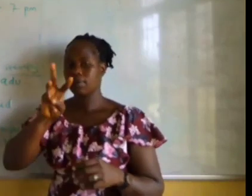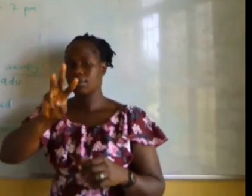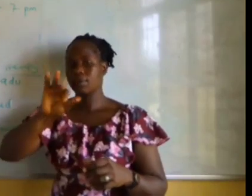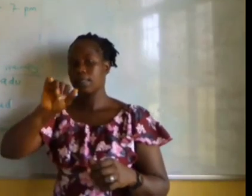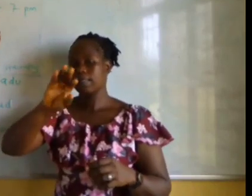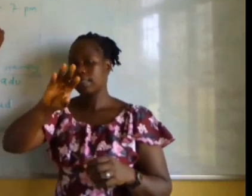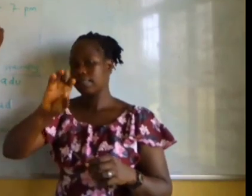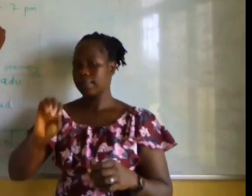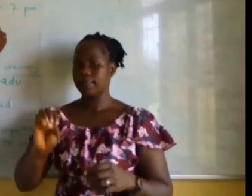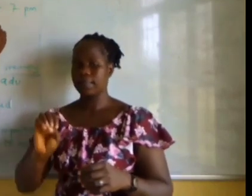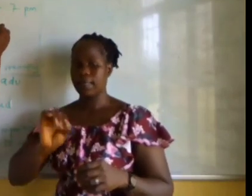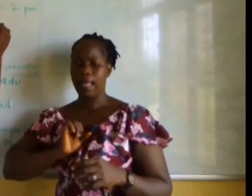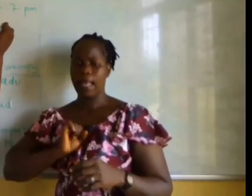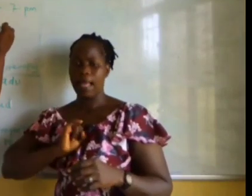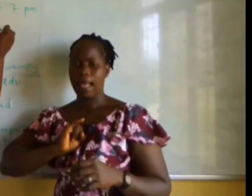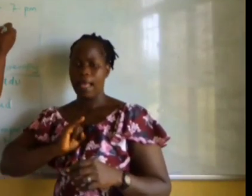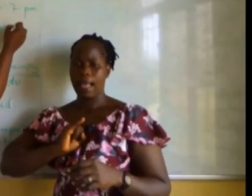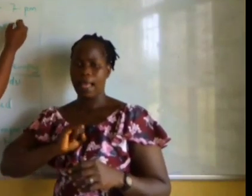to Lagos